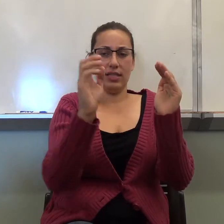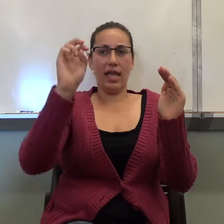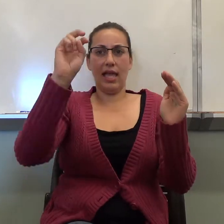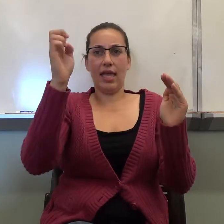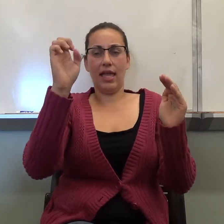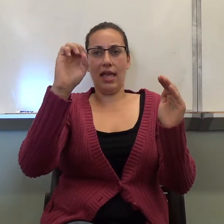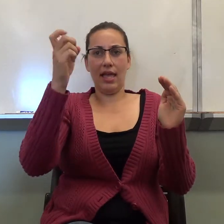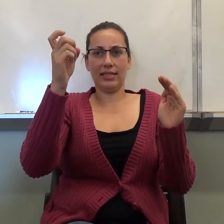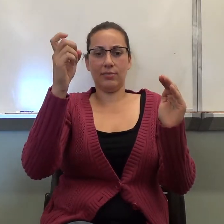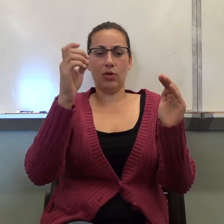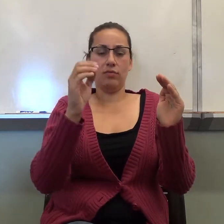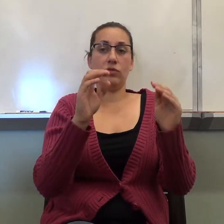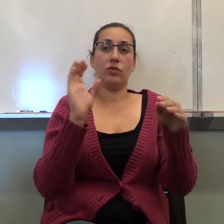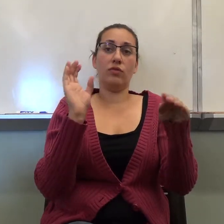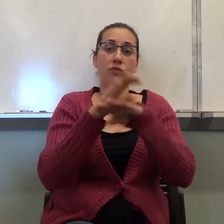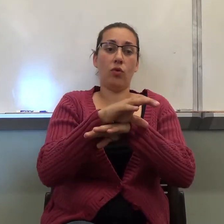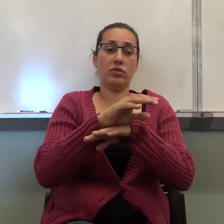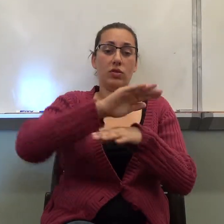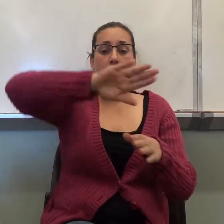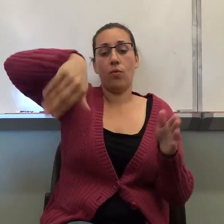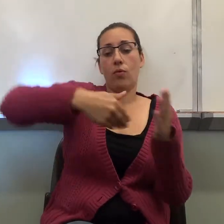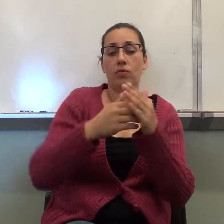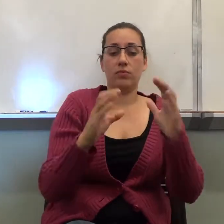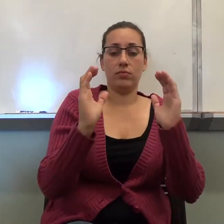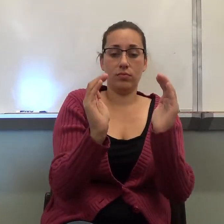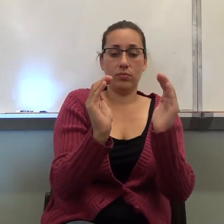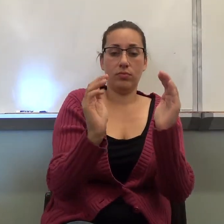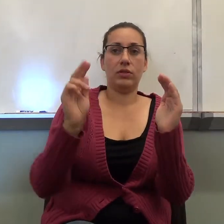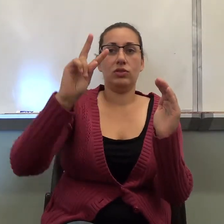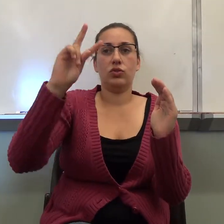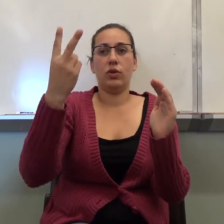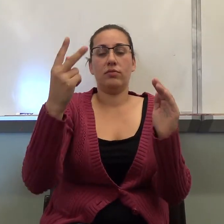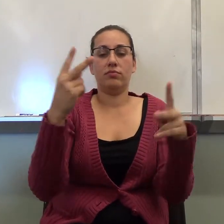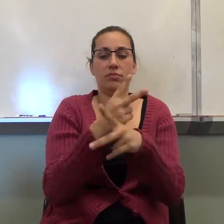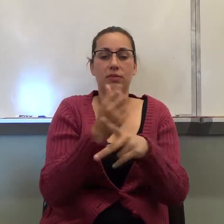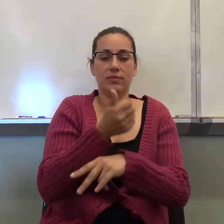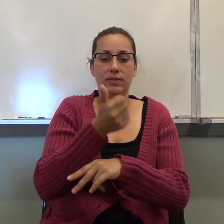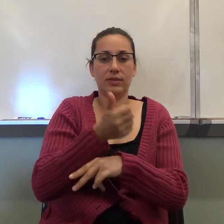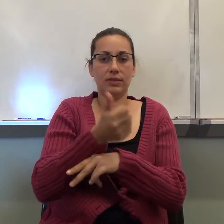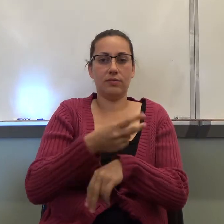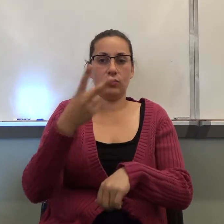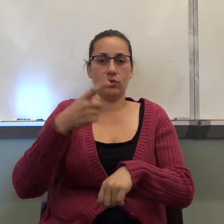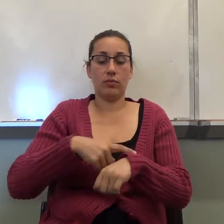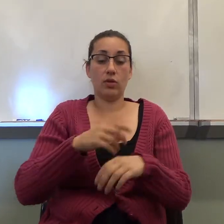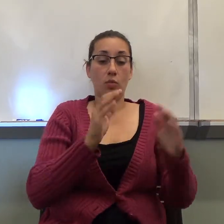the entire thing to be squared then. Parentheses override everything, huh?